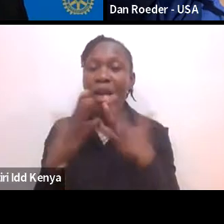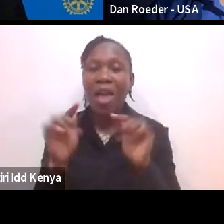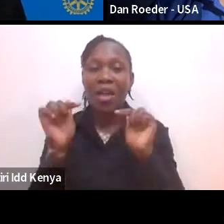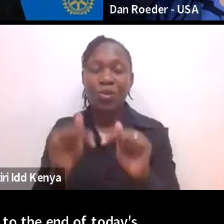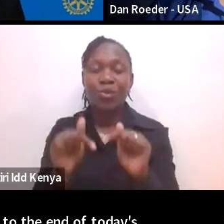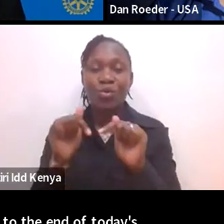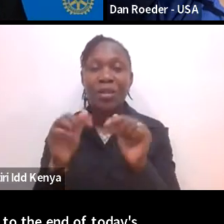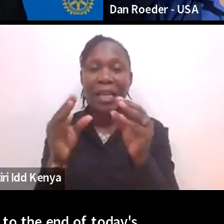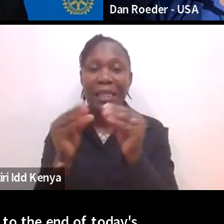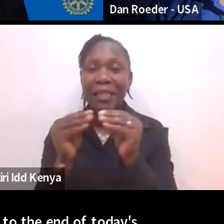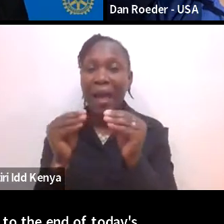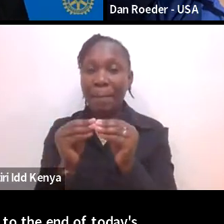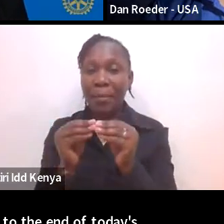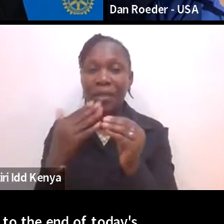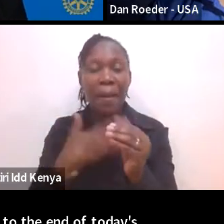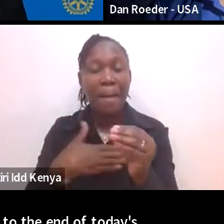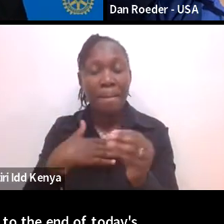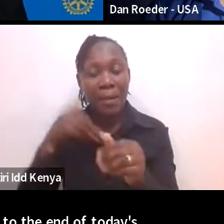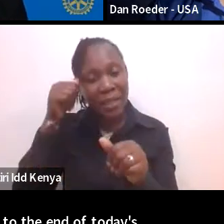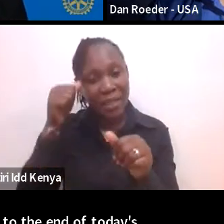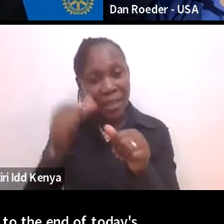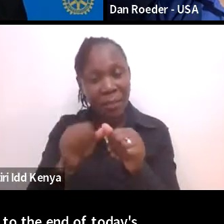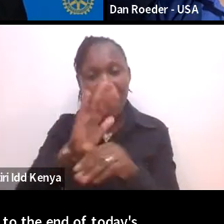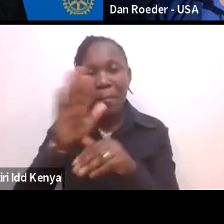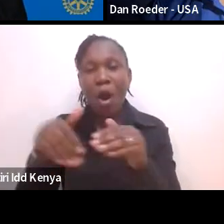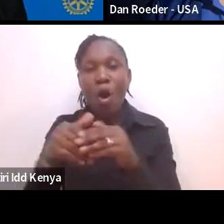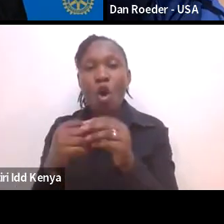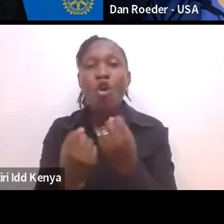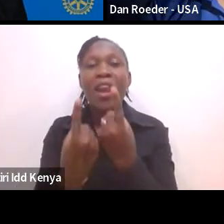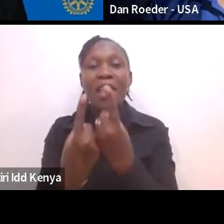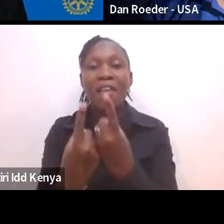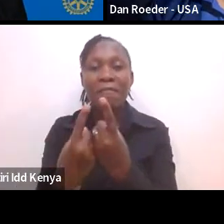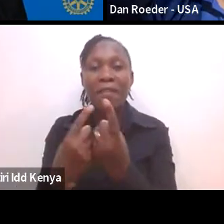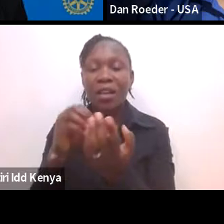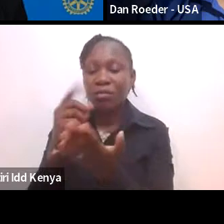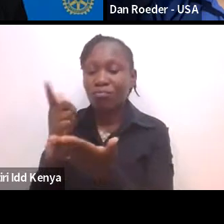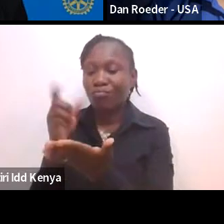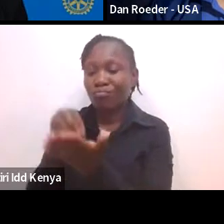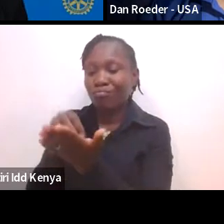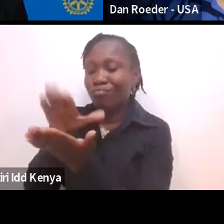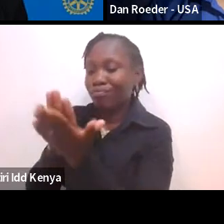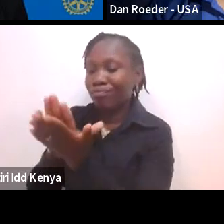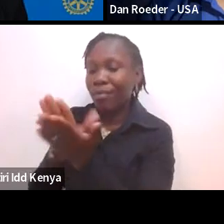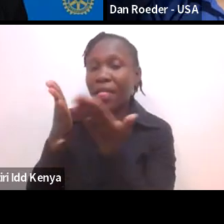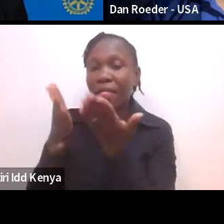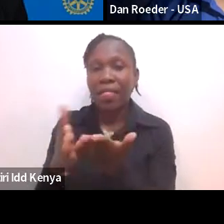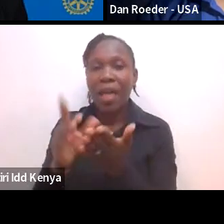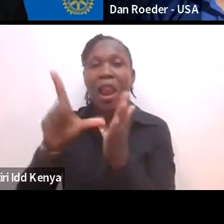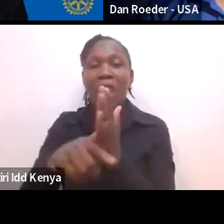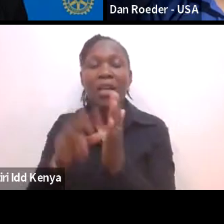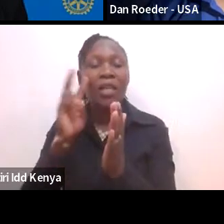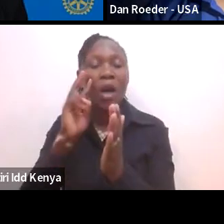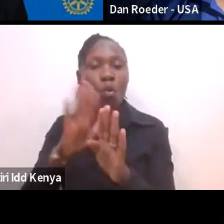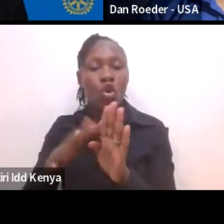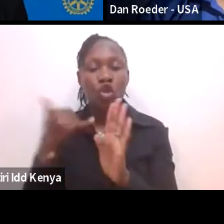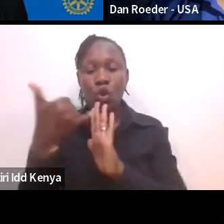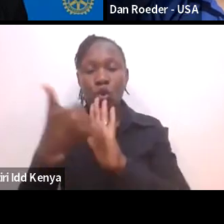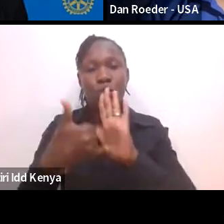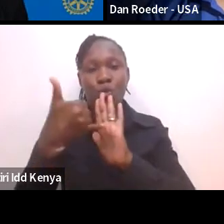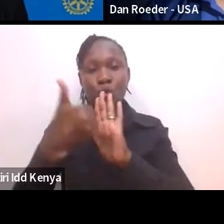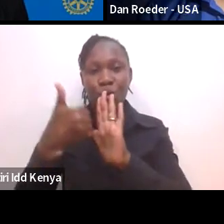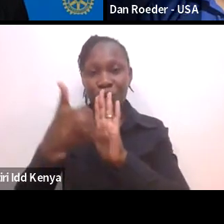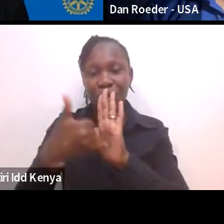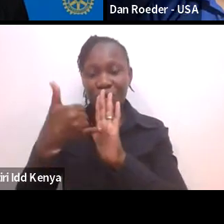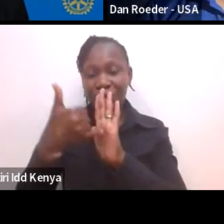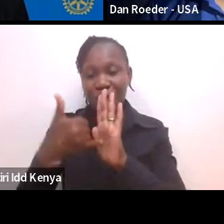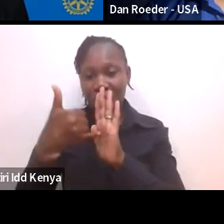that all events have been recorded and will be available on our YouTube channel and the summit website in the weeks following this summit,